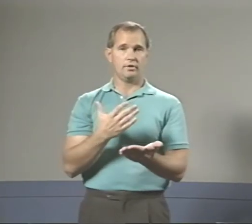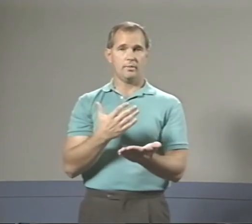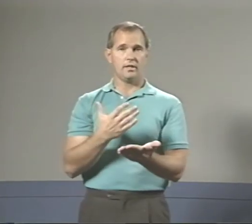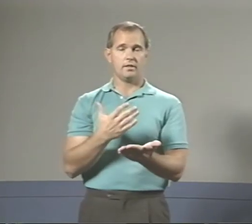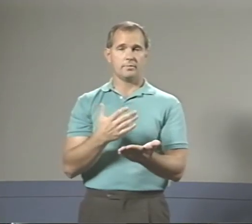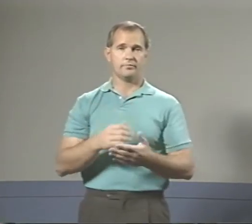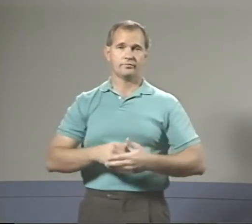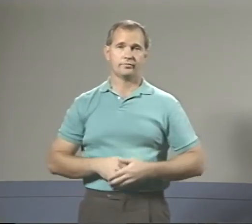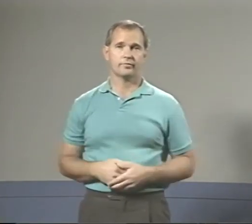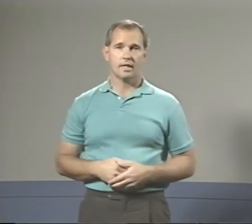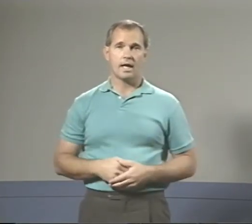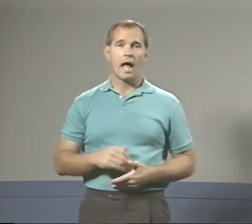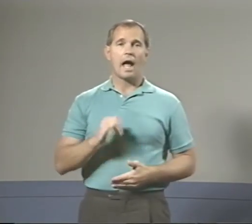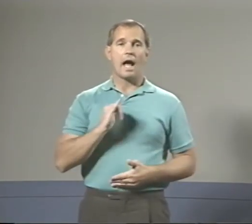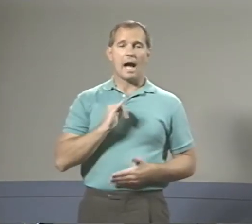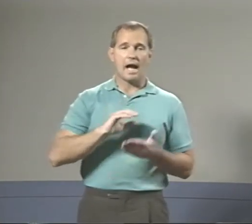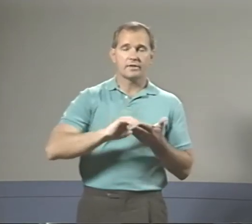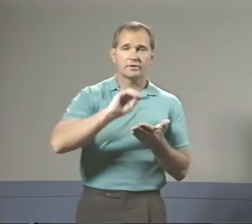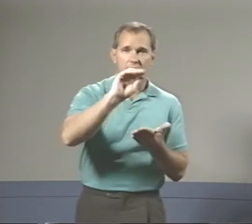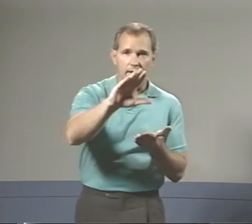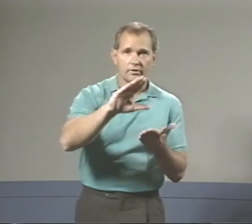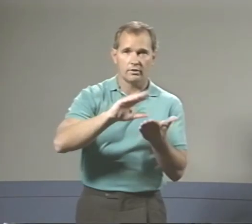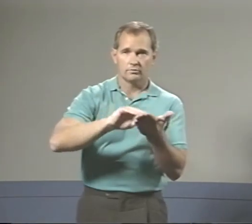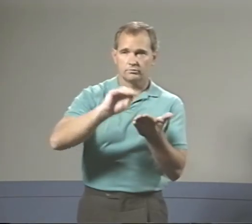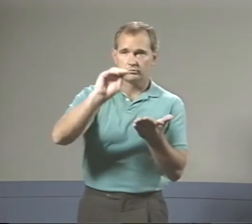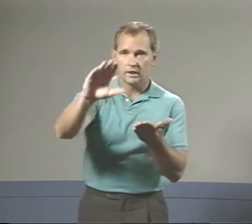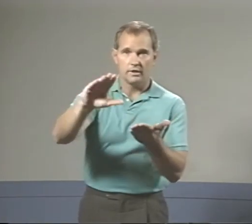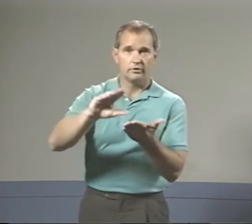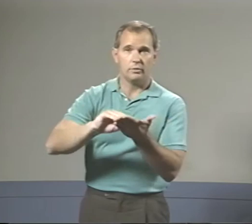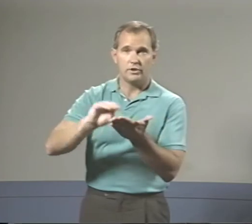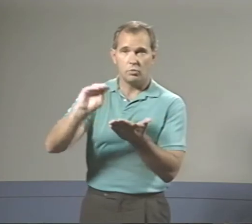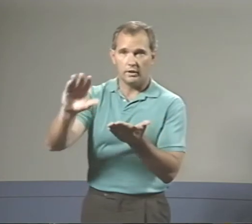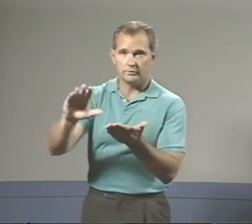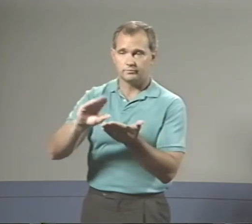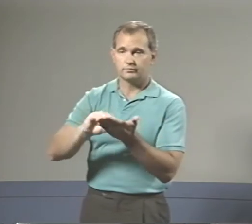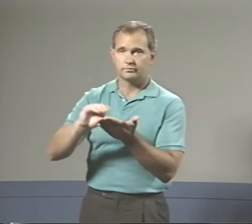me. I sent it to each one.